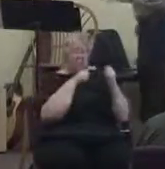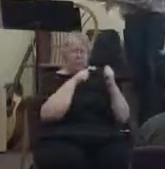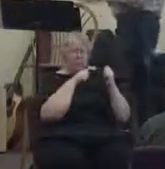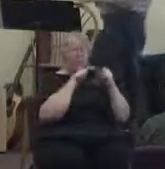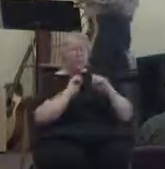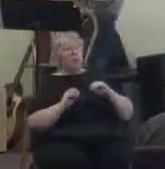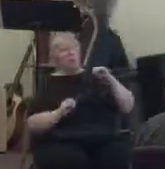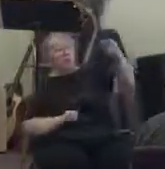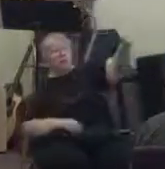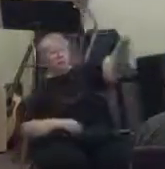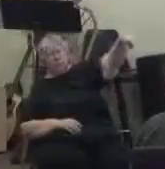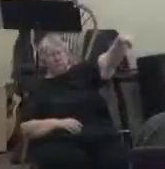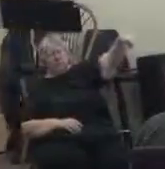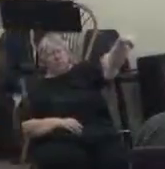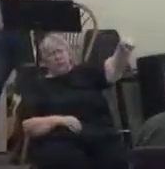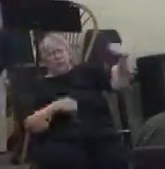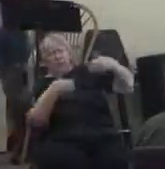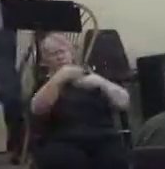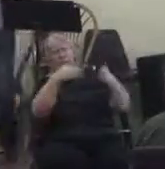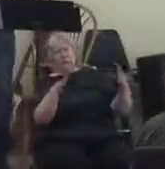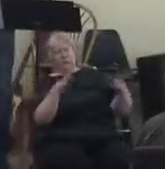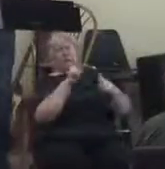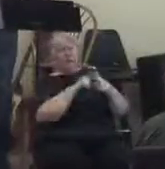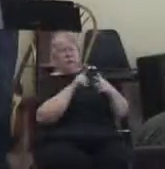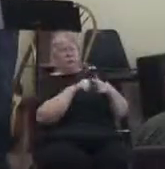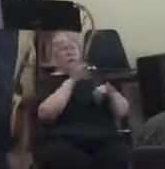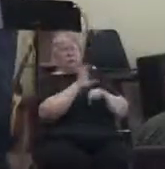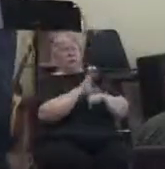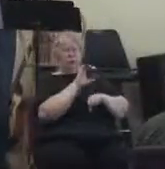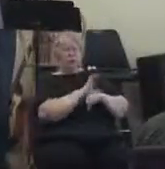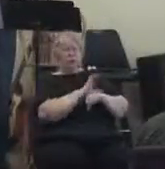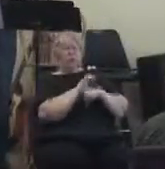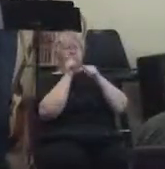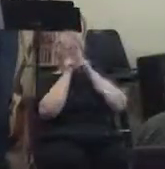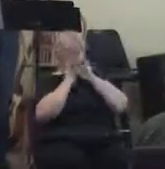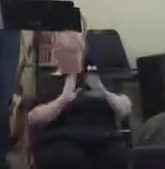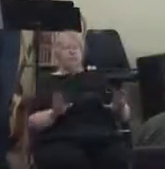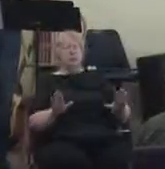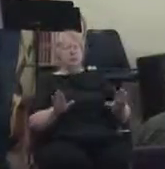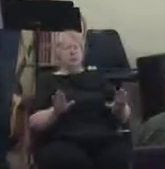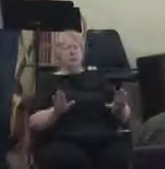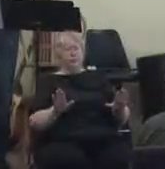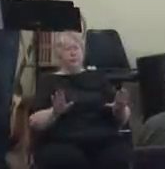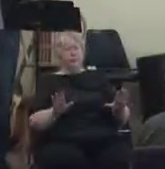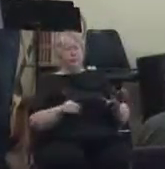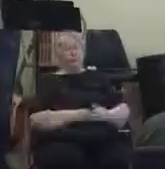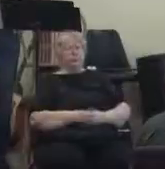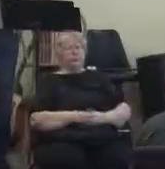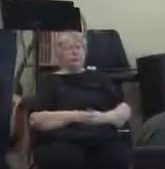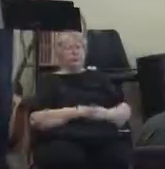box there. And then the church is gonna bless them too, as the body.